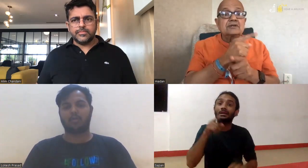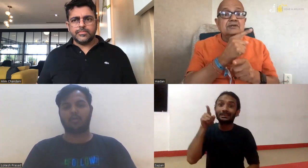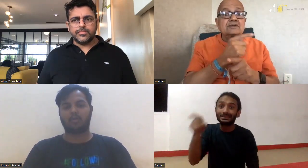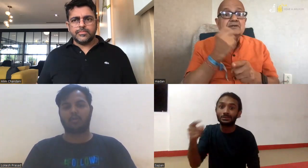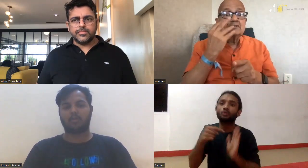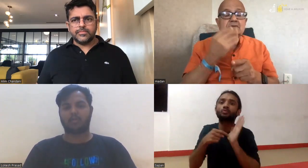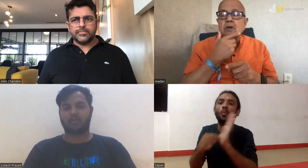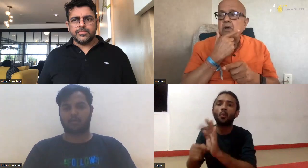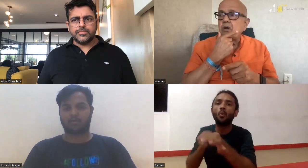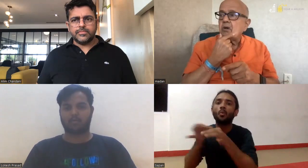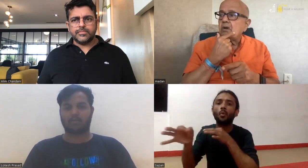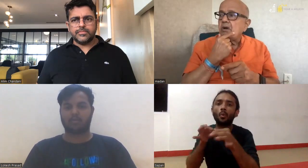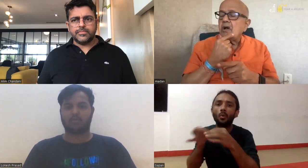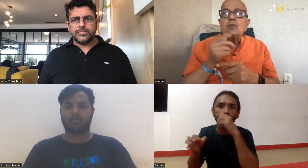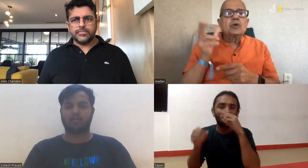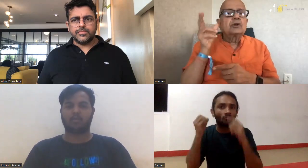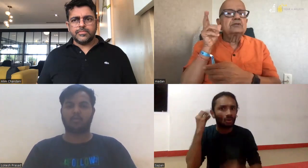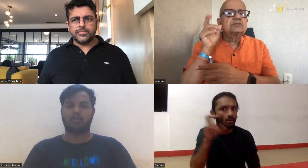I know that's the worry.